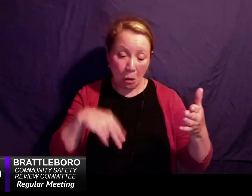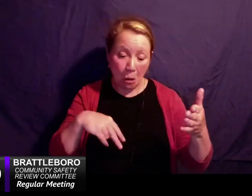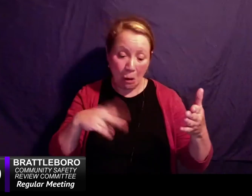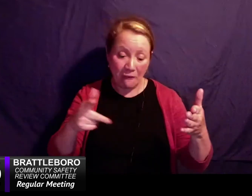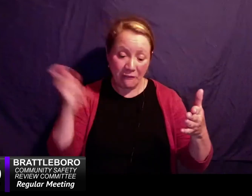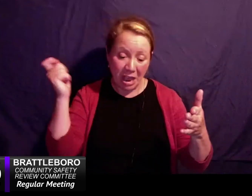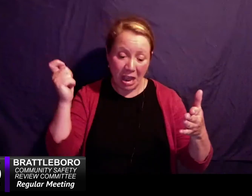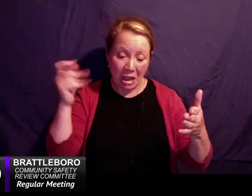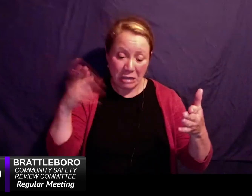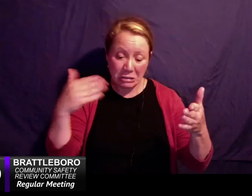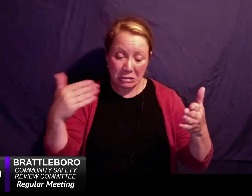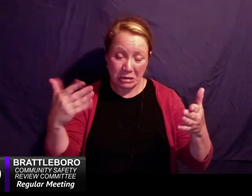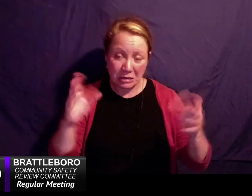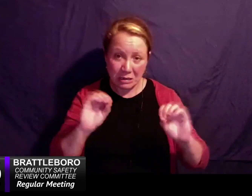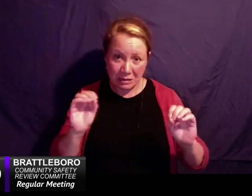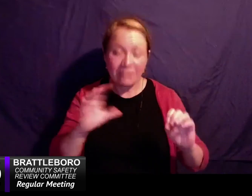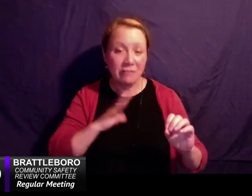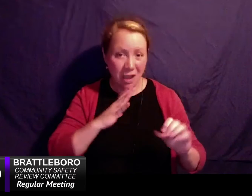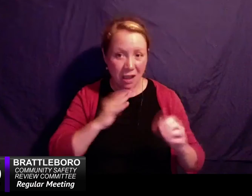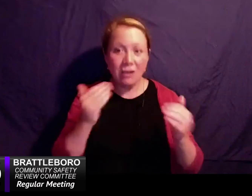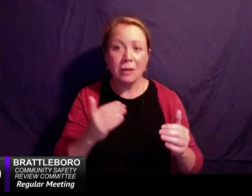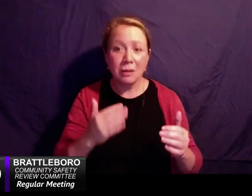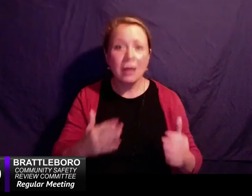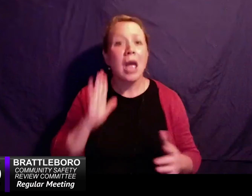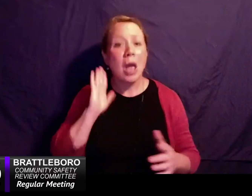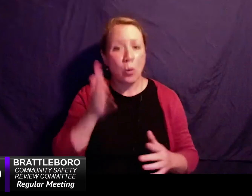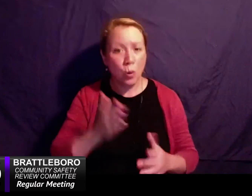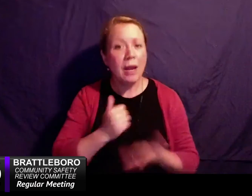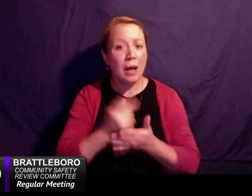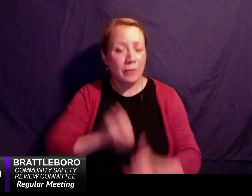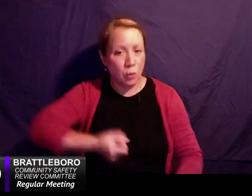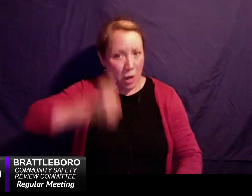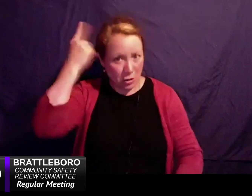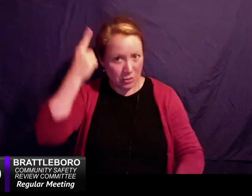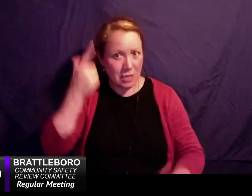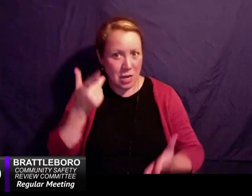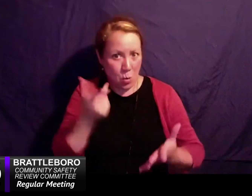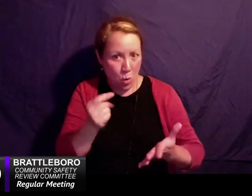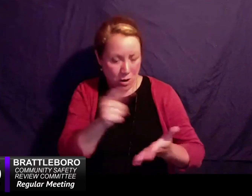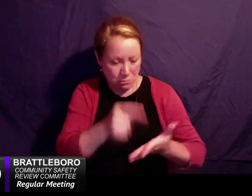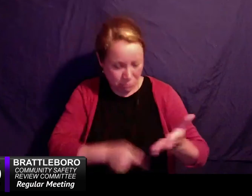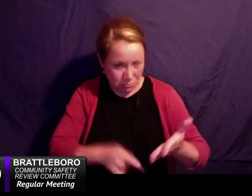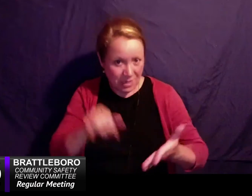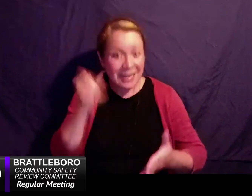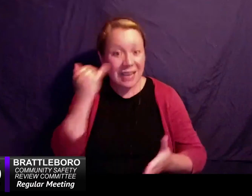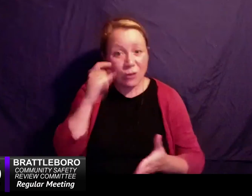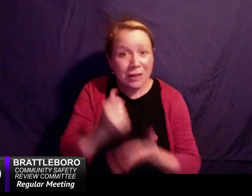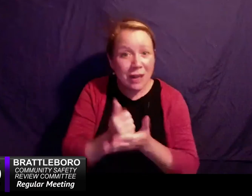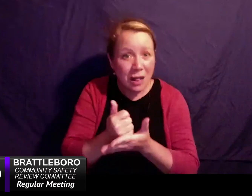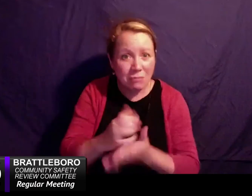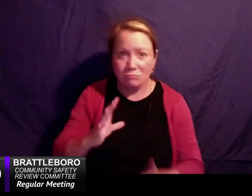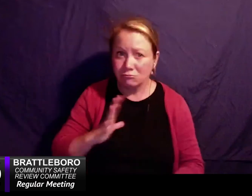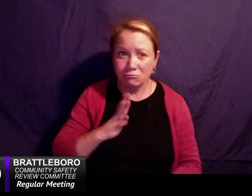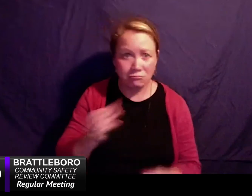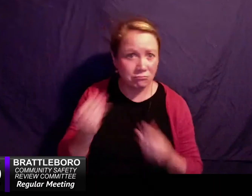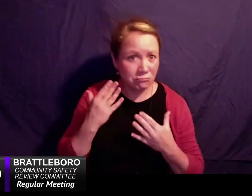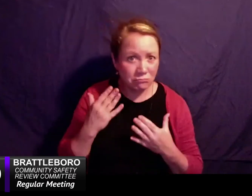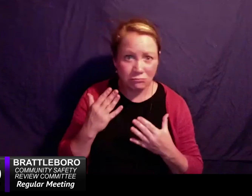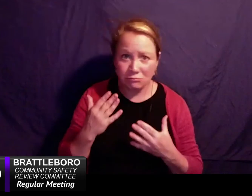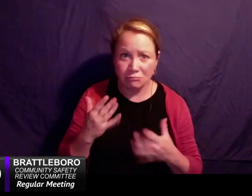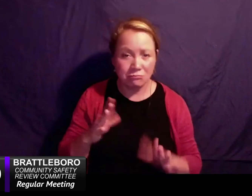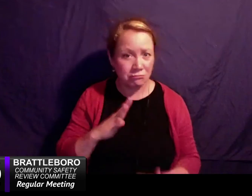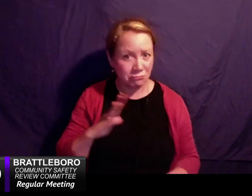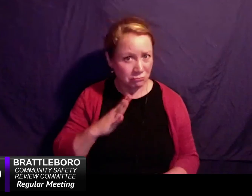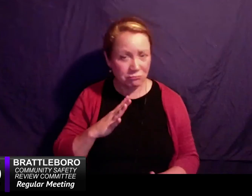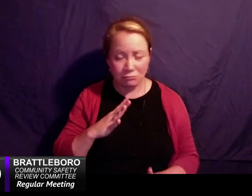will be helpful for you all to get some understanding of that eventually. And if you need support with that understanding, again, you can